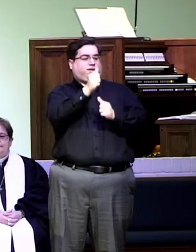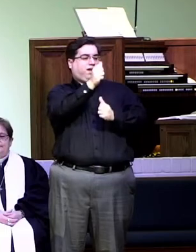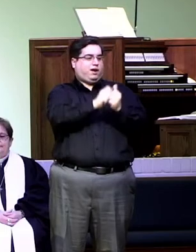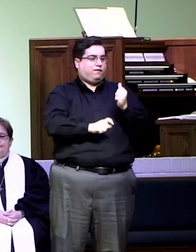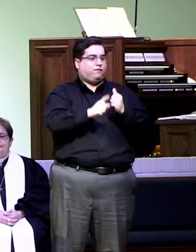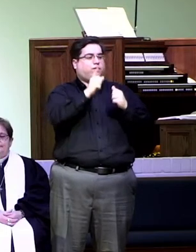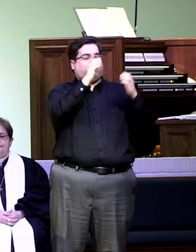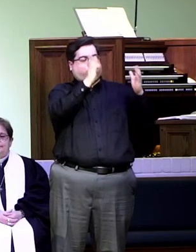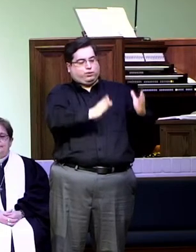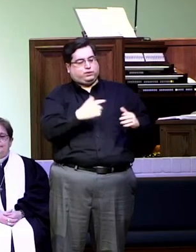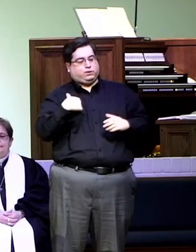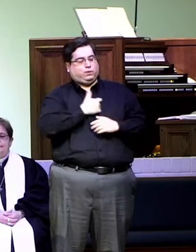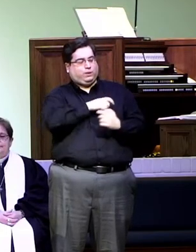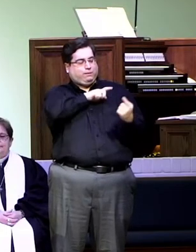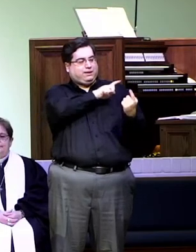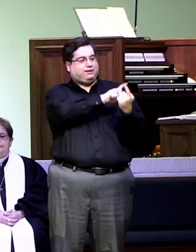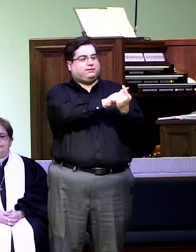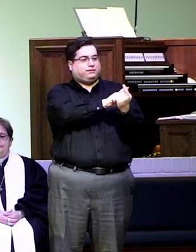meet.